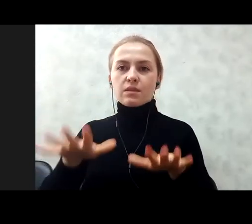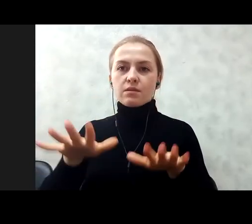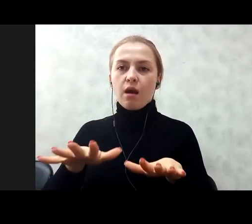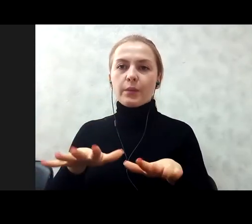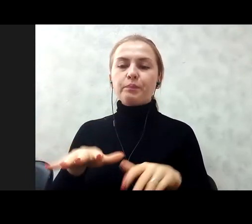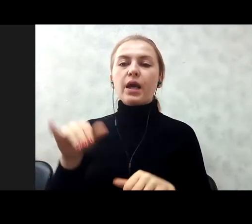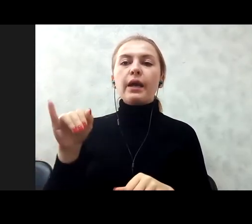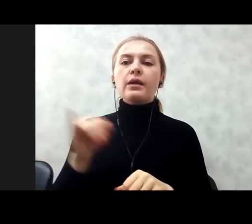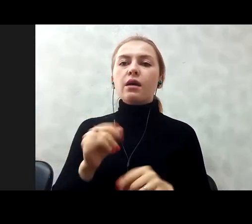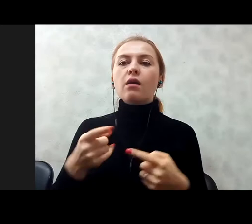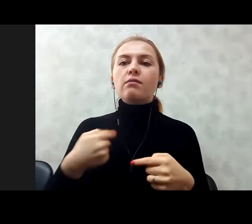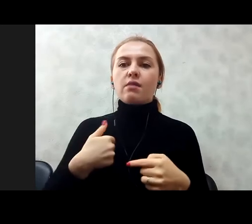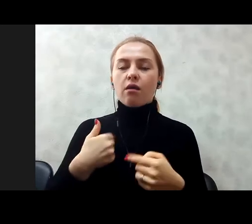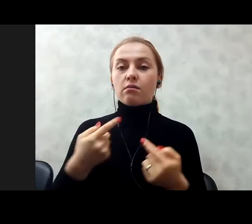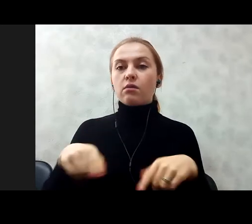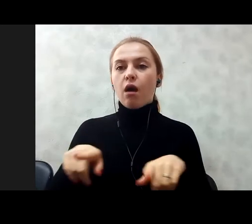this